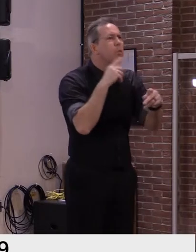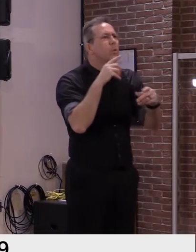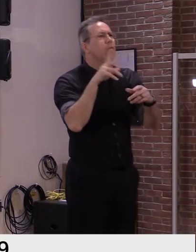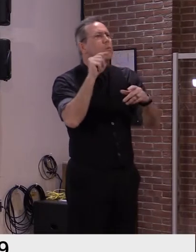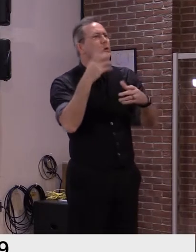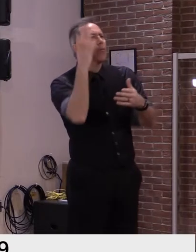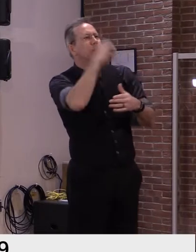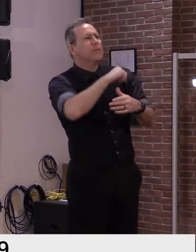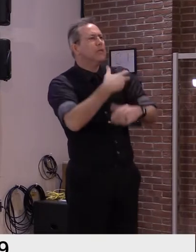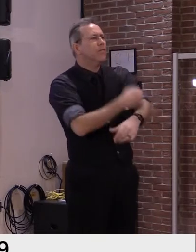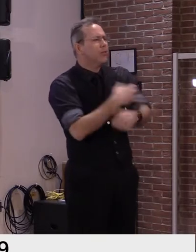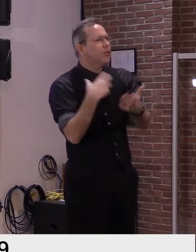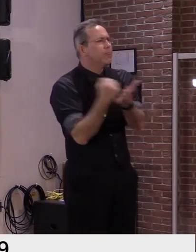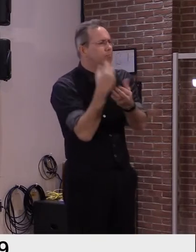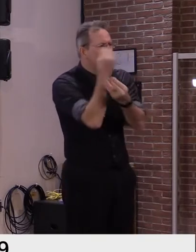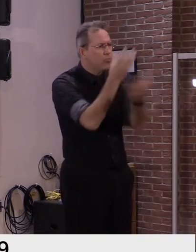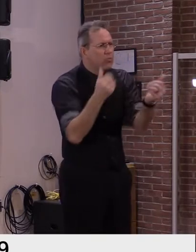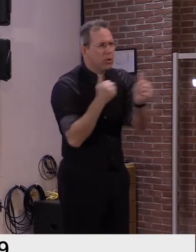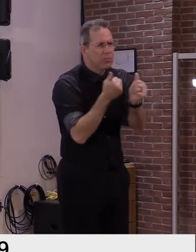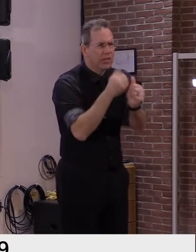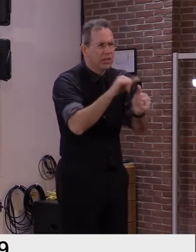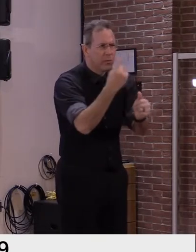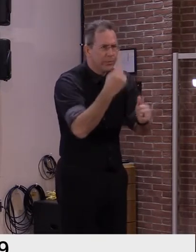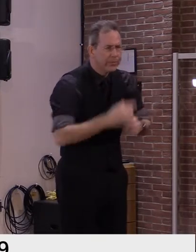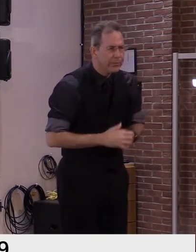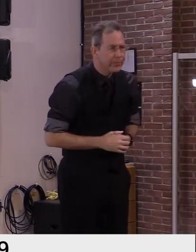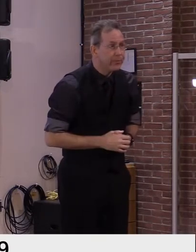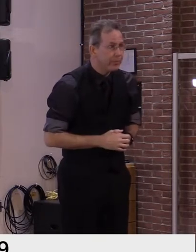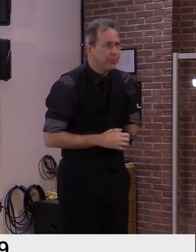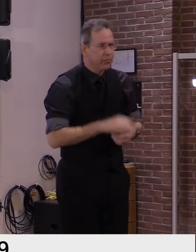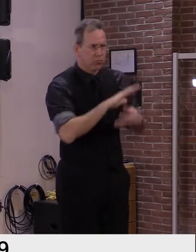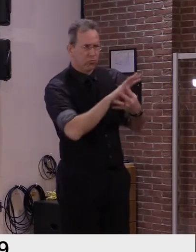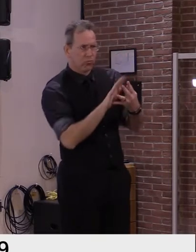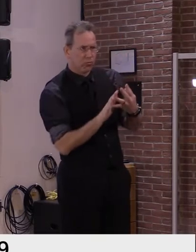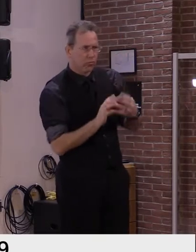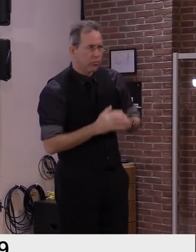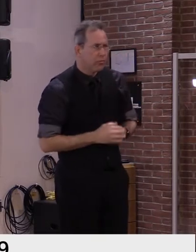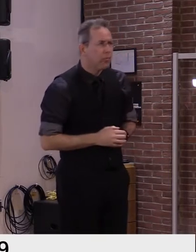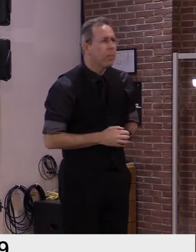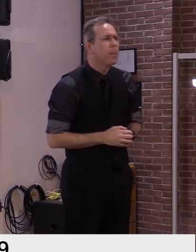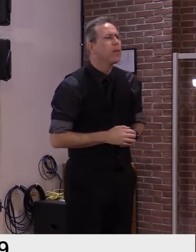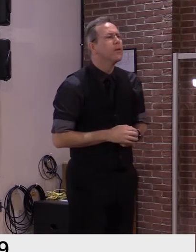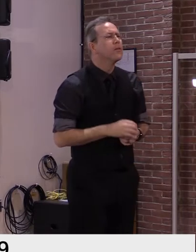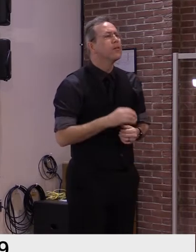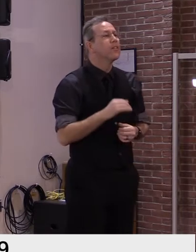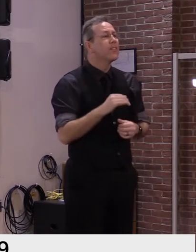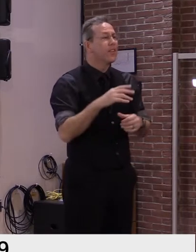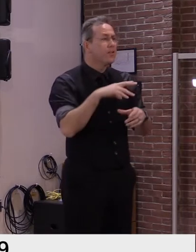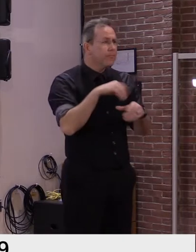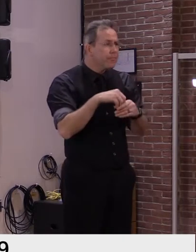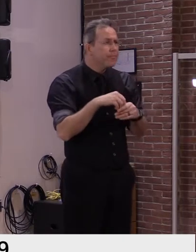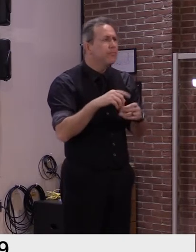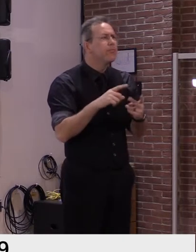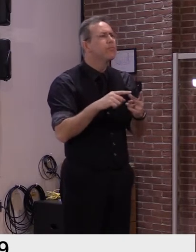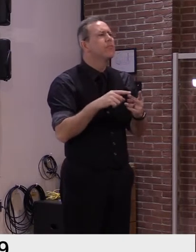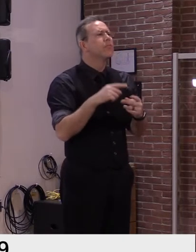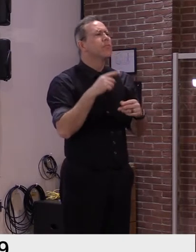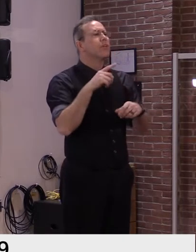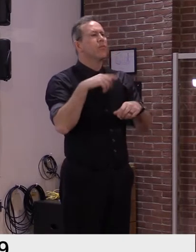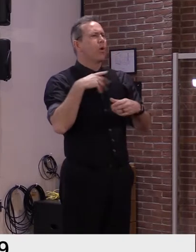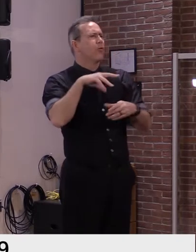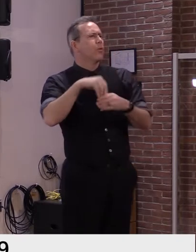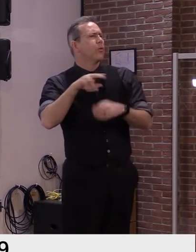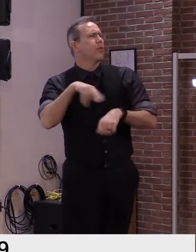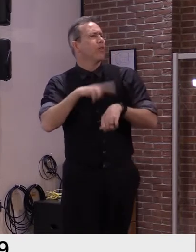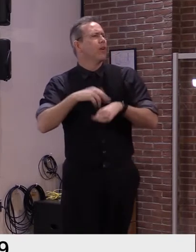including the new participation by the Vermont National Guard in our vaccination program. And lastly, I